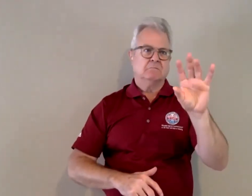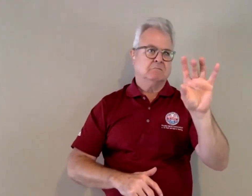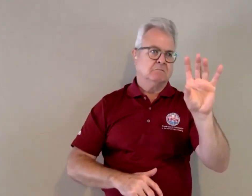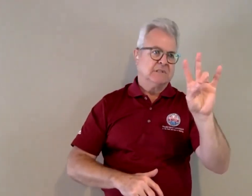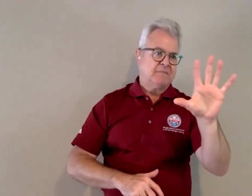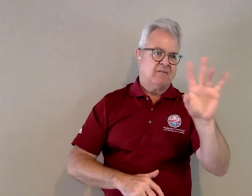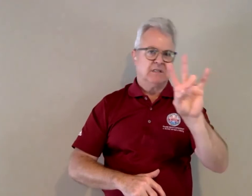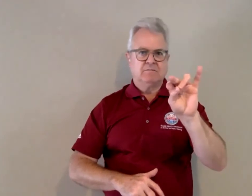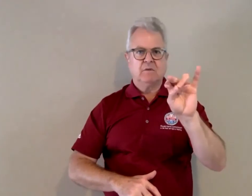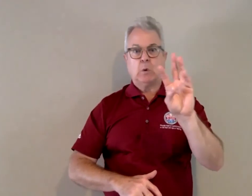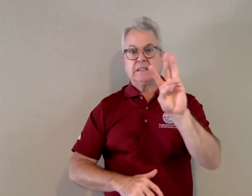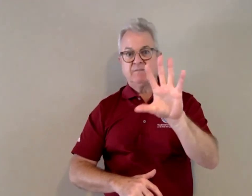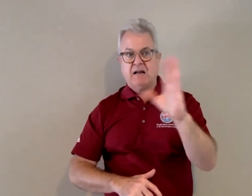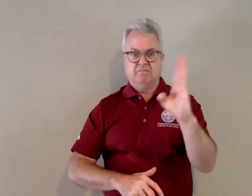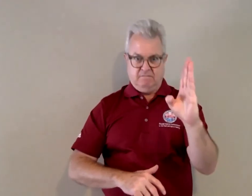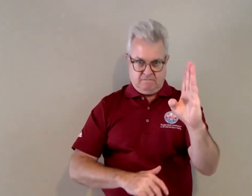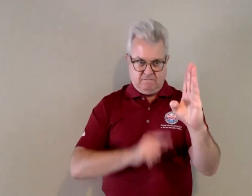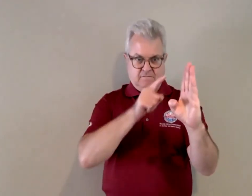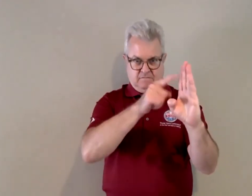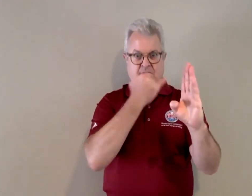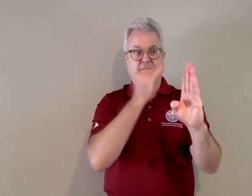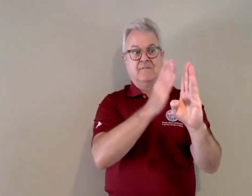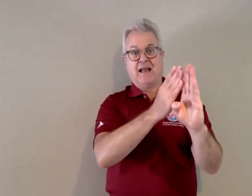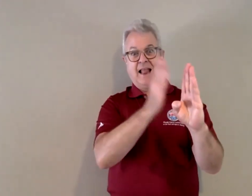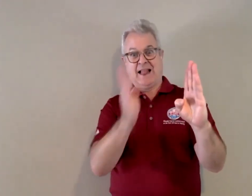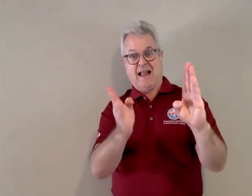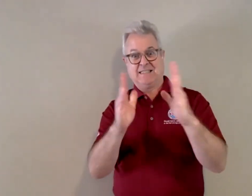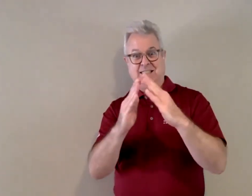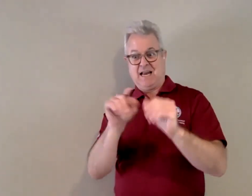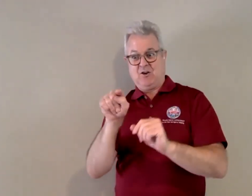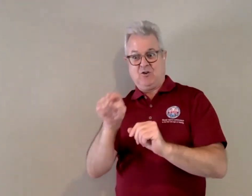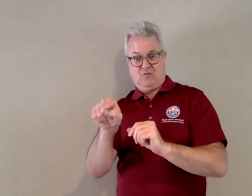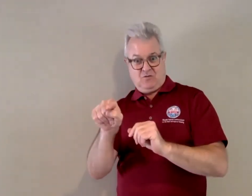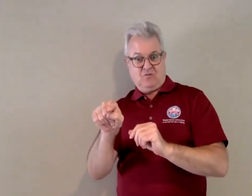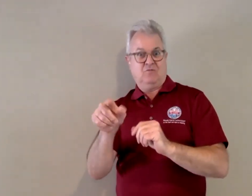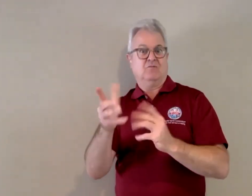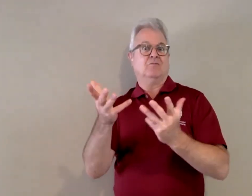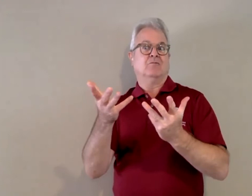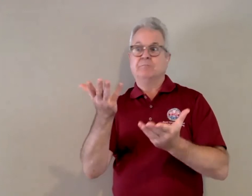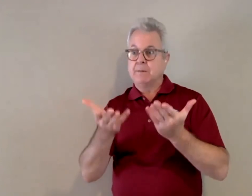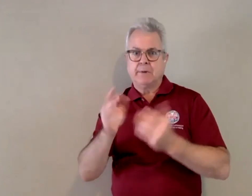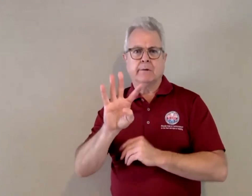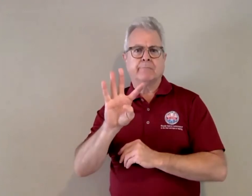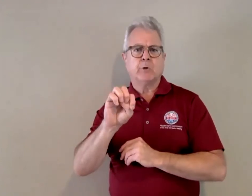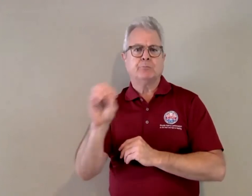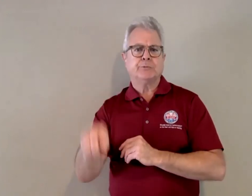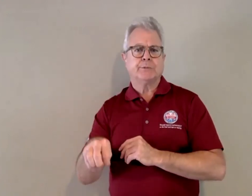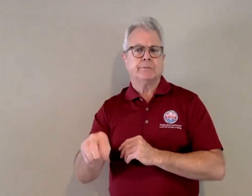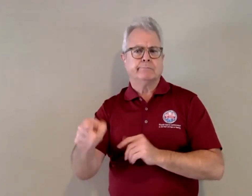has 70% people or 75% of the people vaccinated. But perhaps the next town over